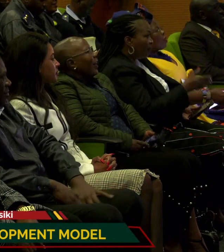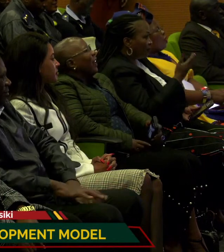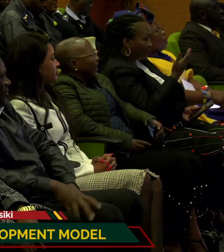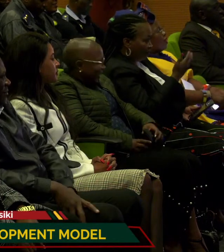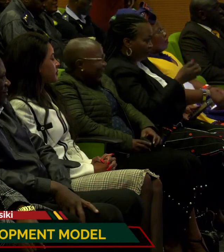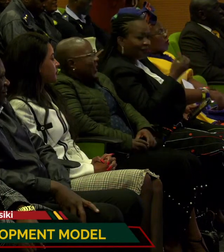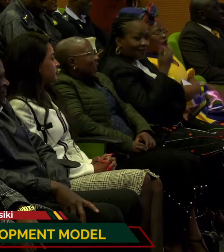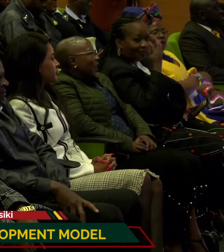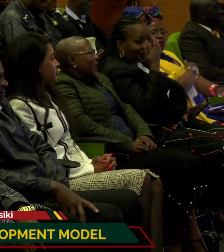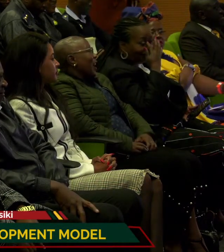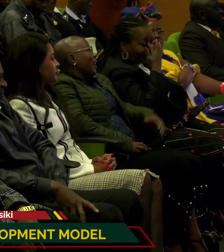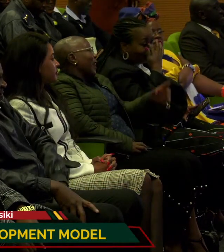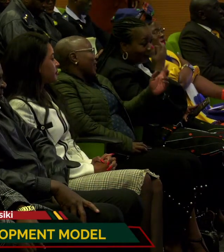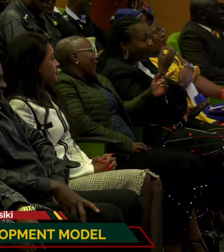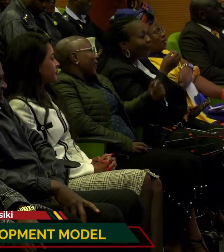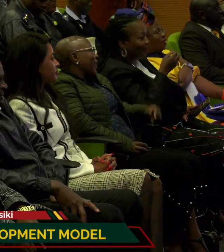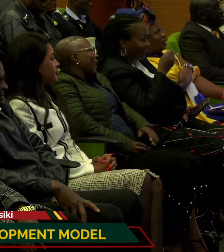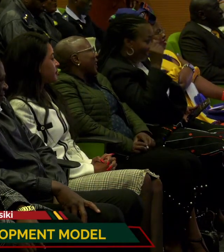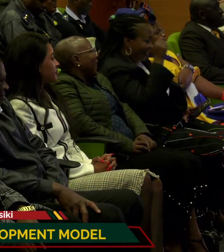gena,